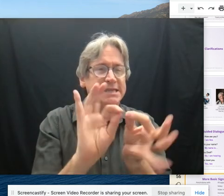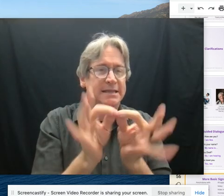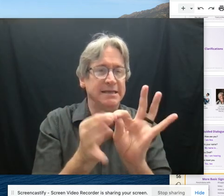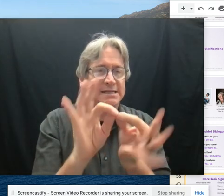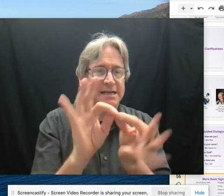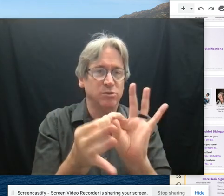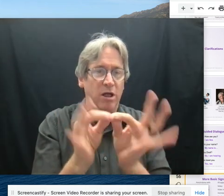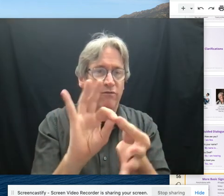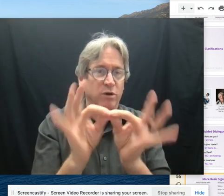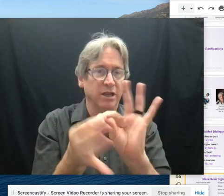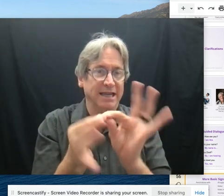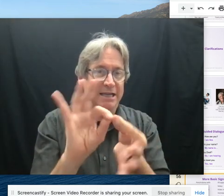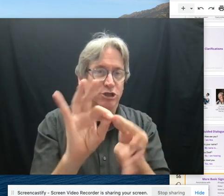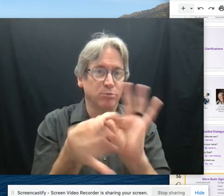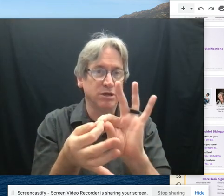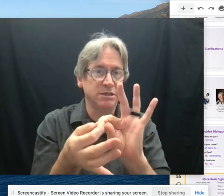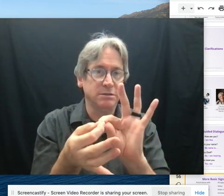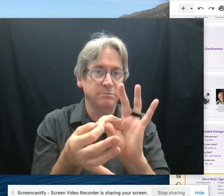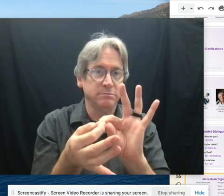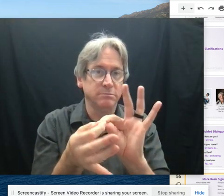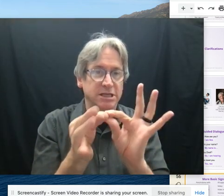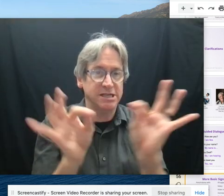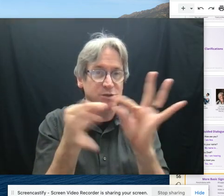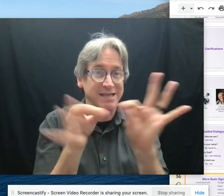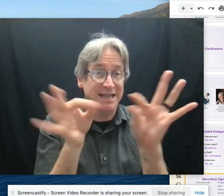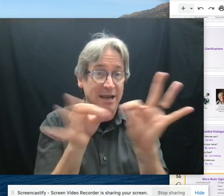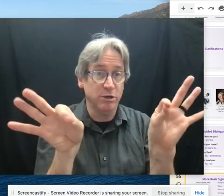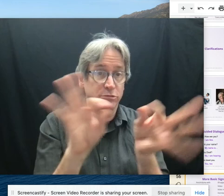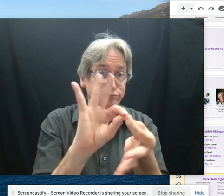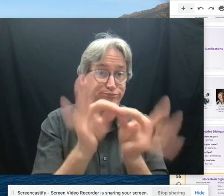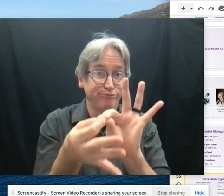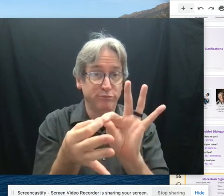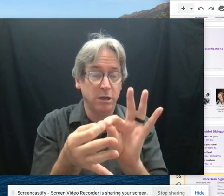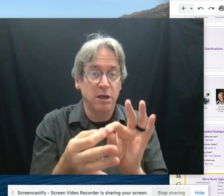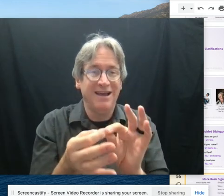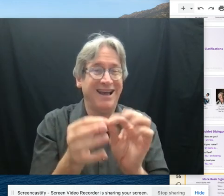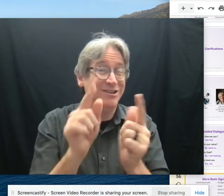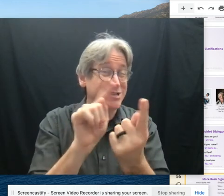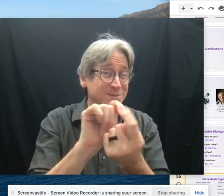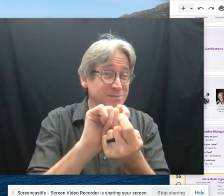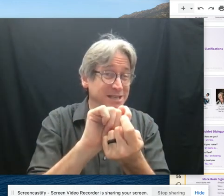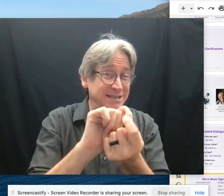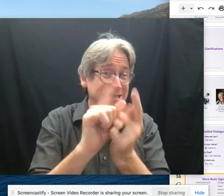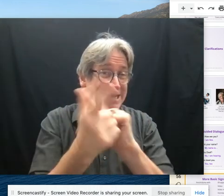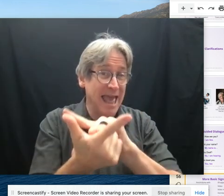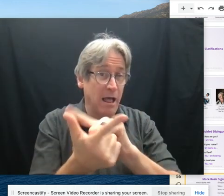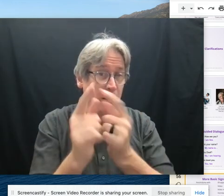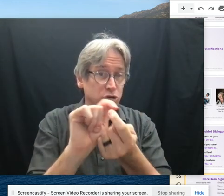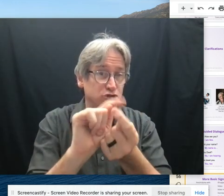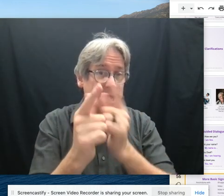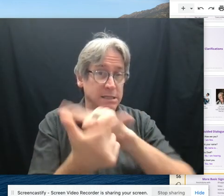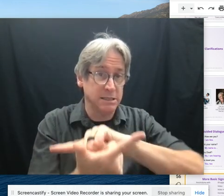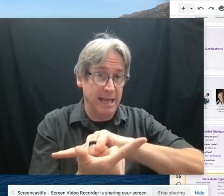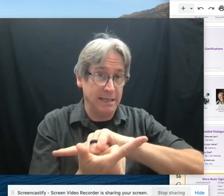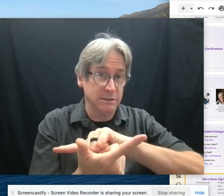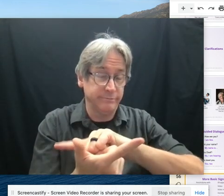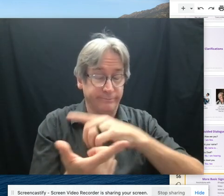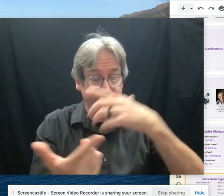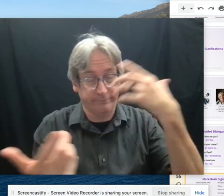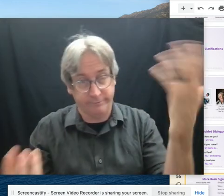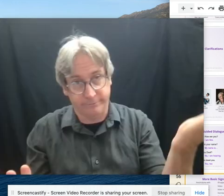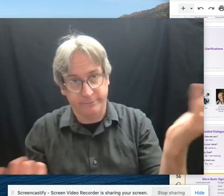You'll see this as well for like interpret, because it's using language. And you'll sometimes see TL,